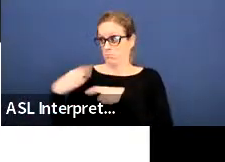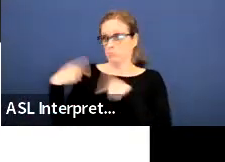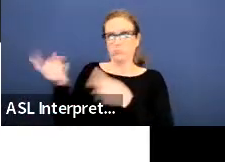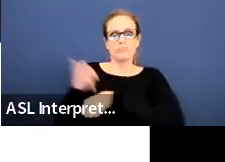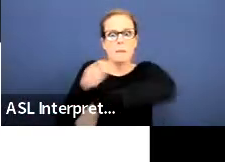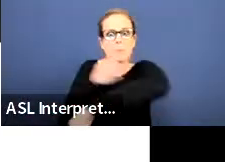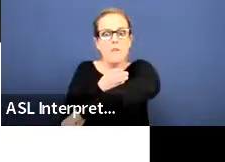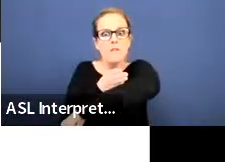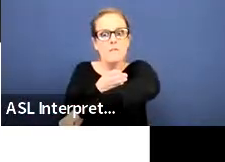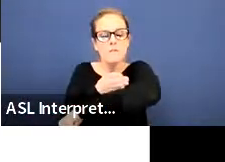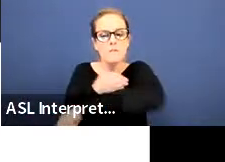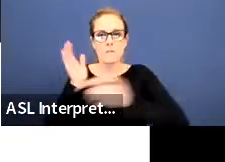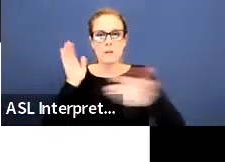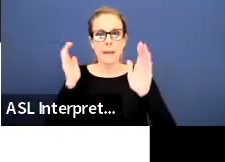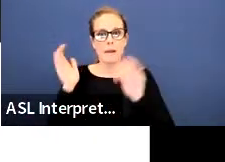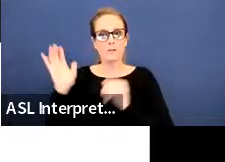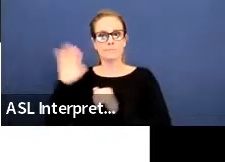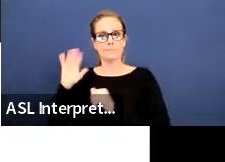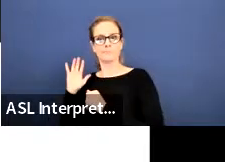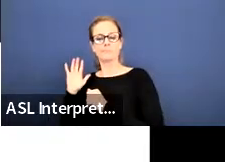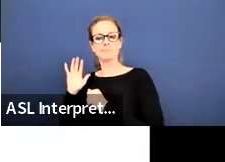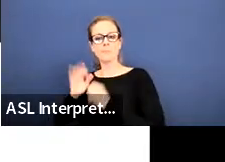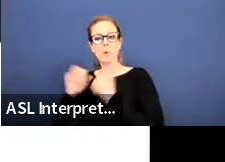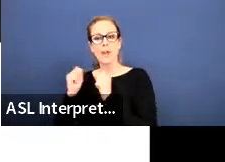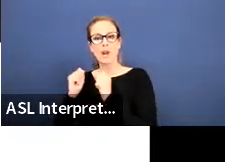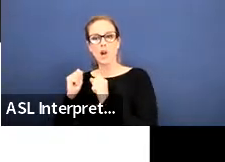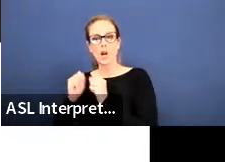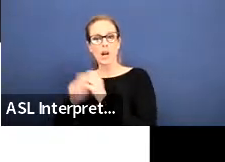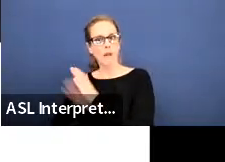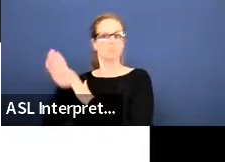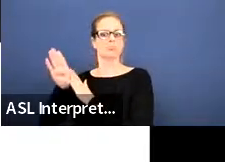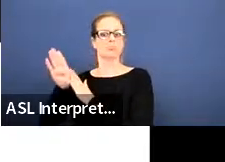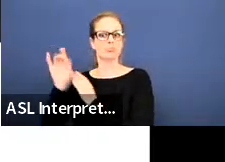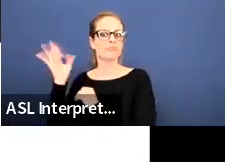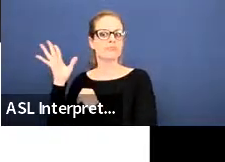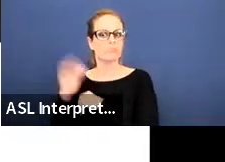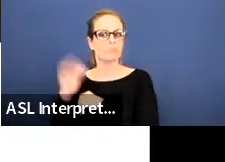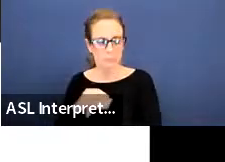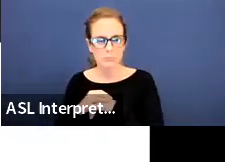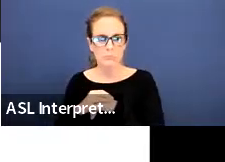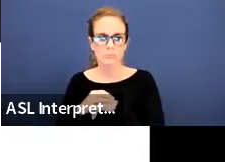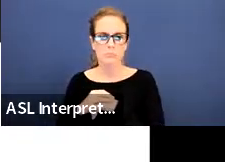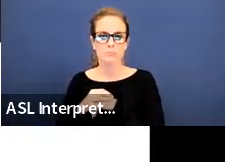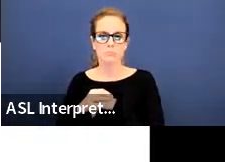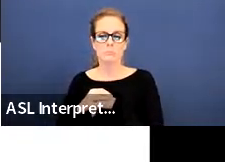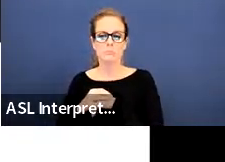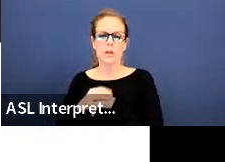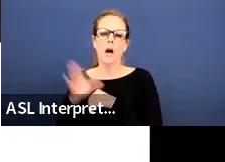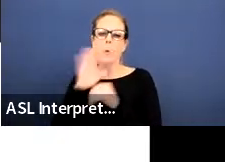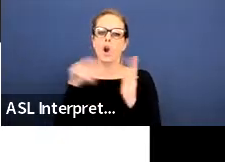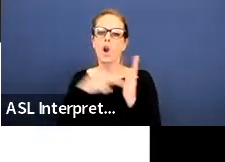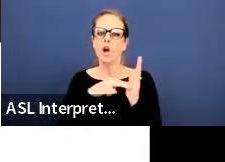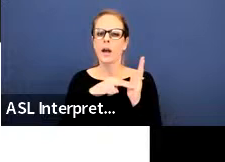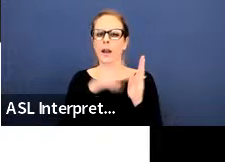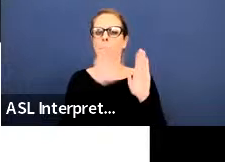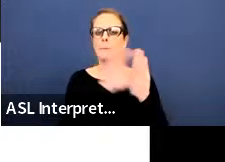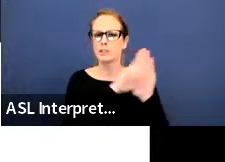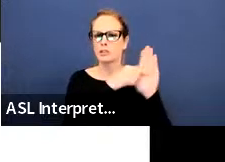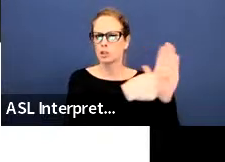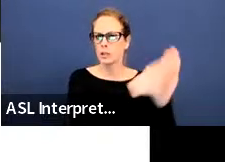the peak of our winter wave, but it was a major wave, and we'll look at a picture in a second.